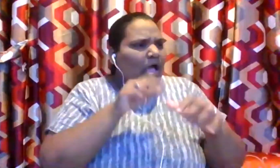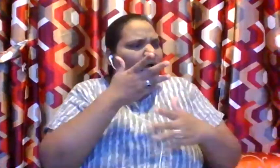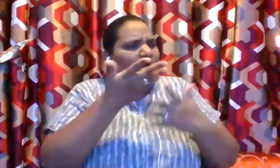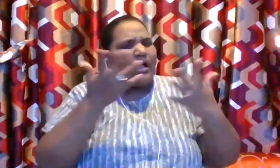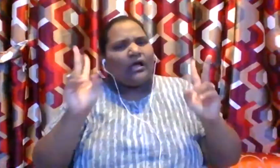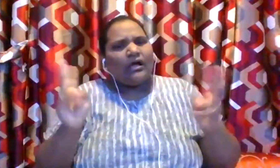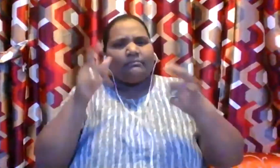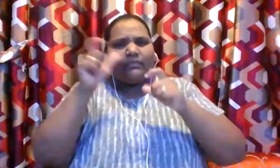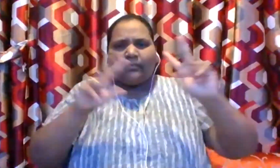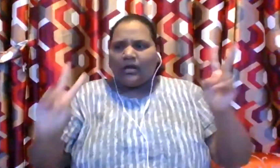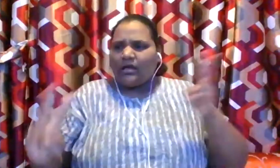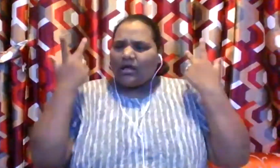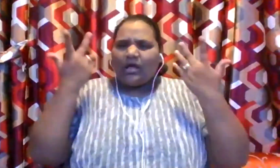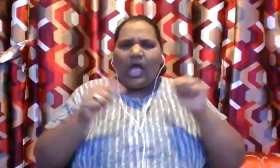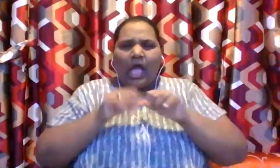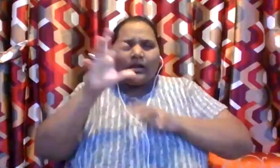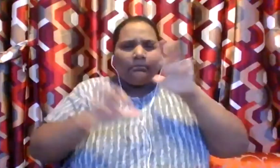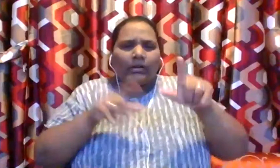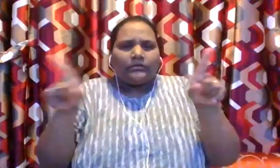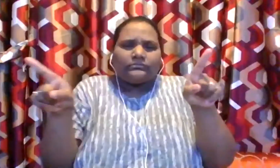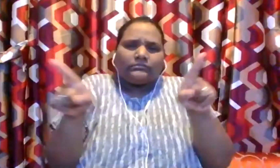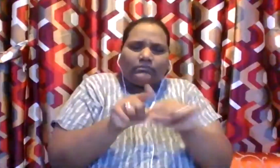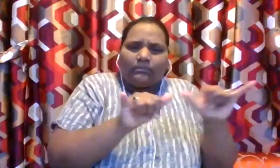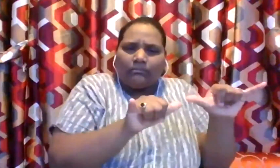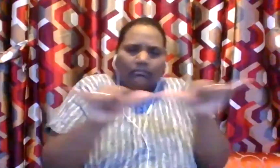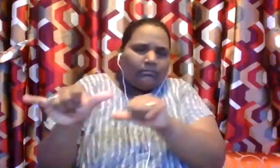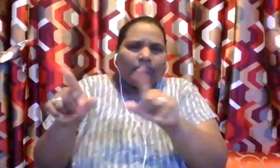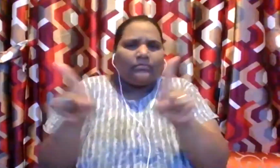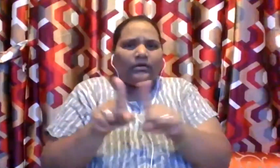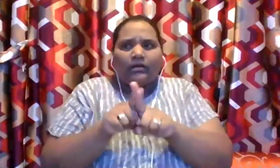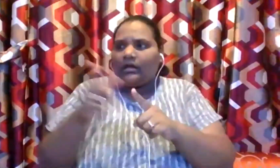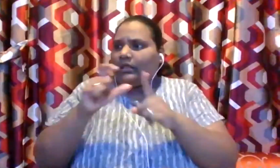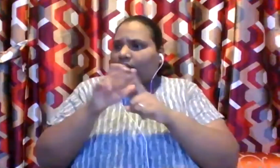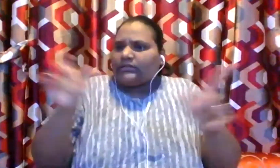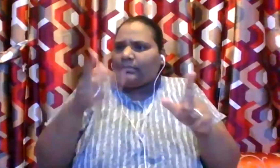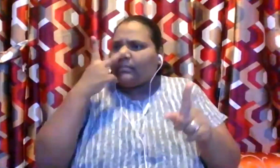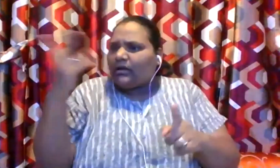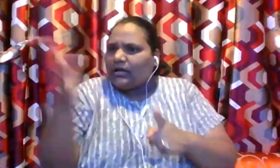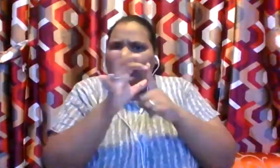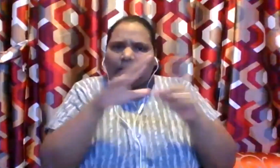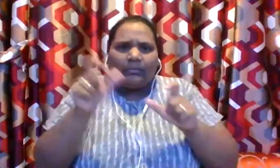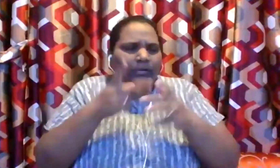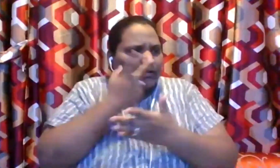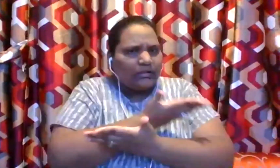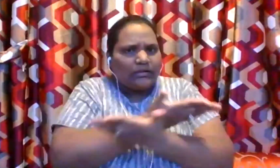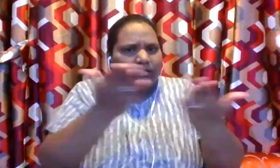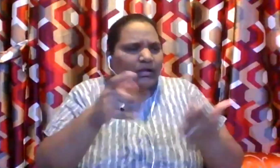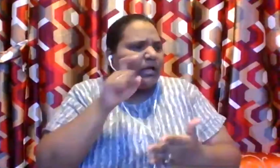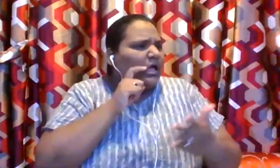so downtrodden, it was in such a terrible condition that the sexual relation with mothers and sisters was